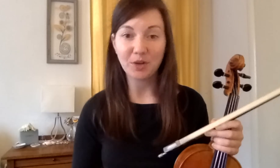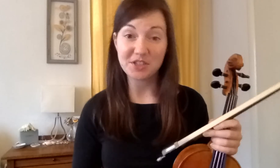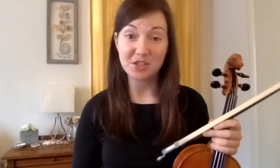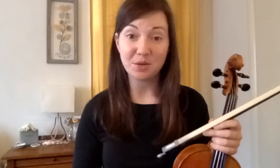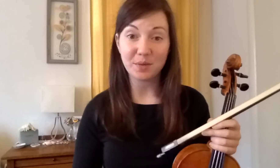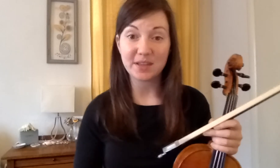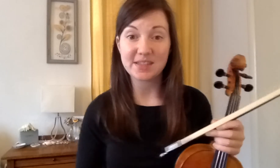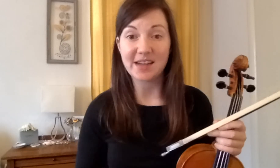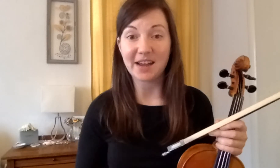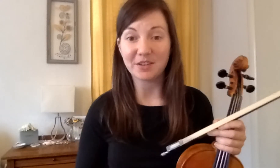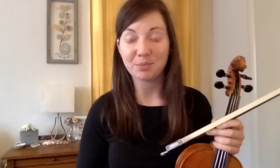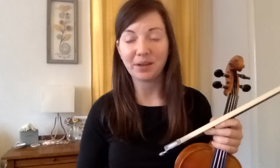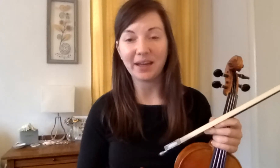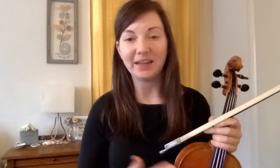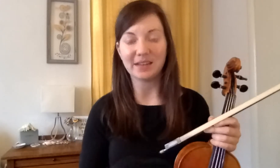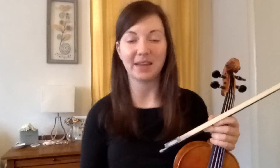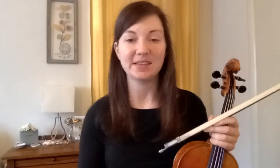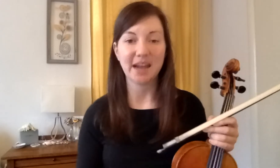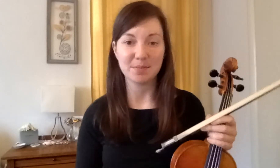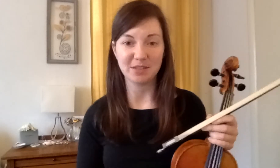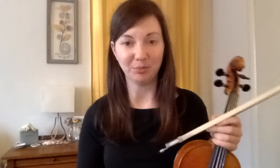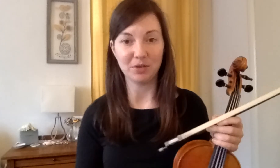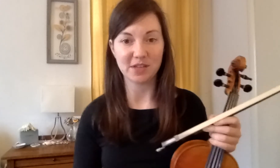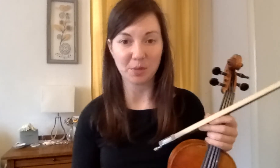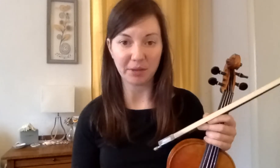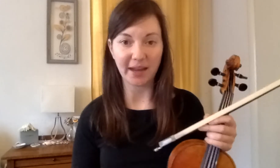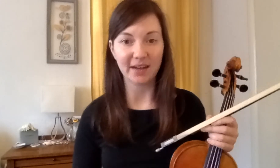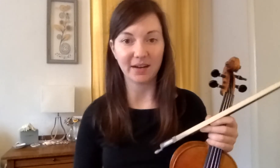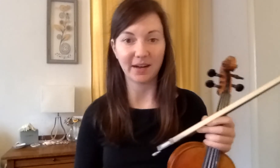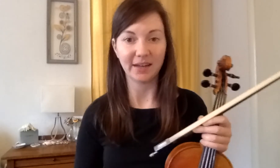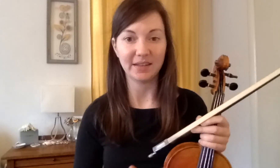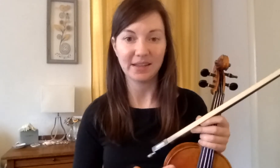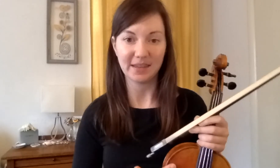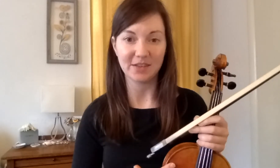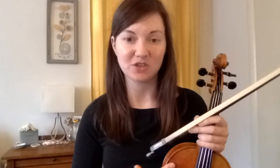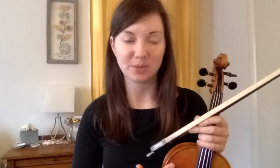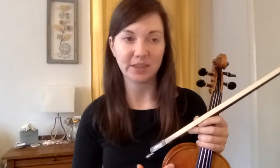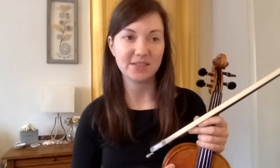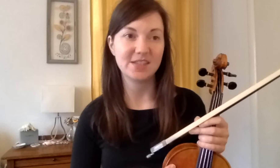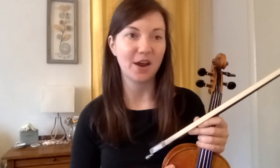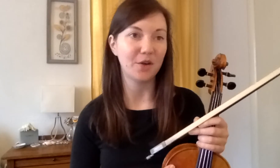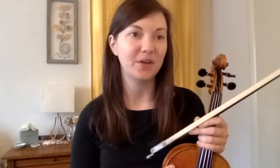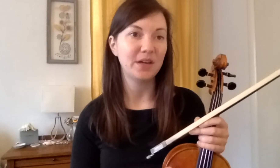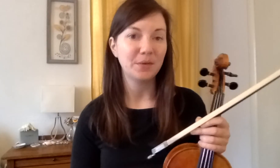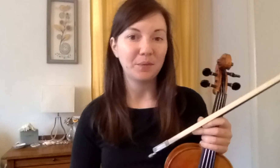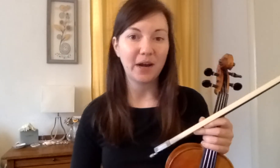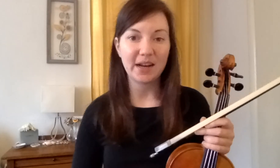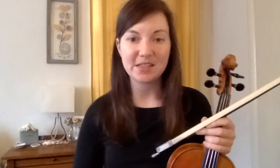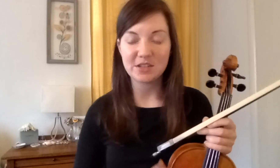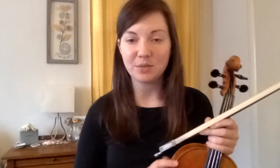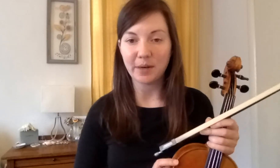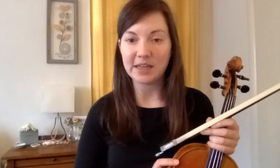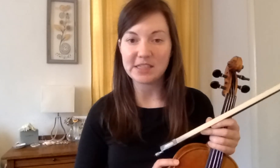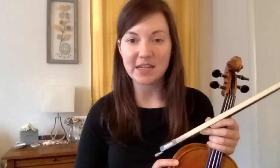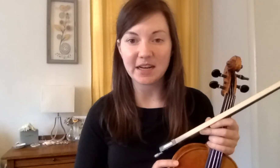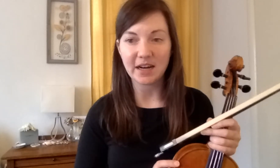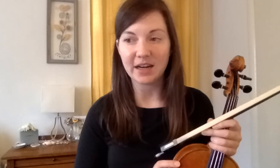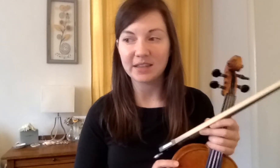do with the style of playing and the types of music played on the instrument. So, whereas you might hear